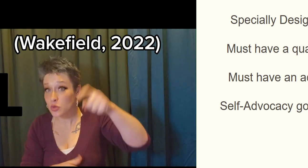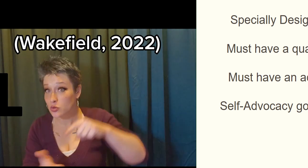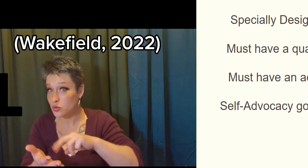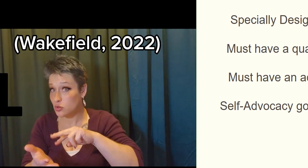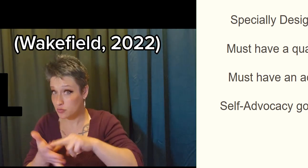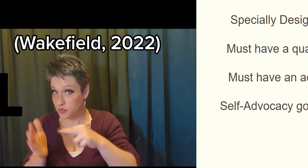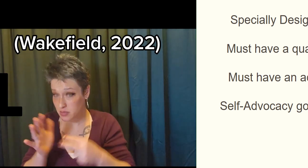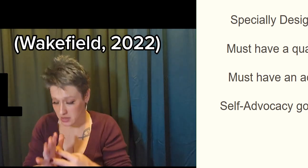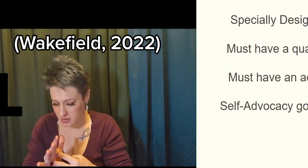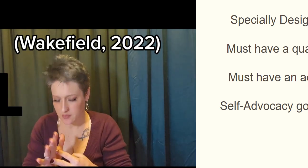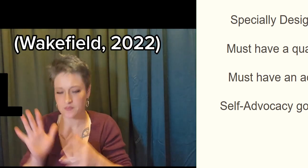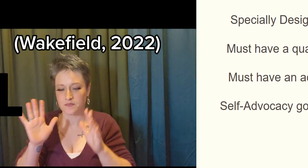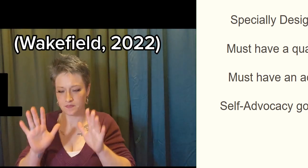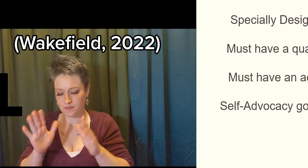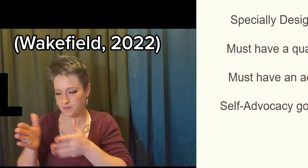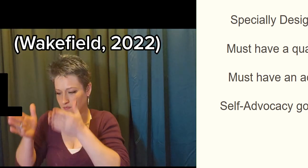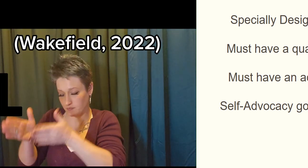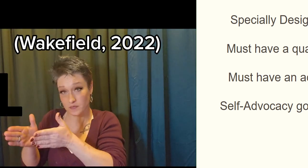And it's supposed to mean